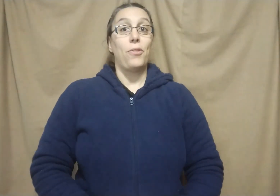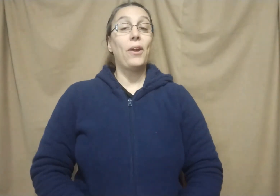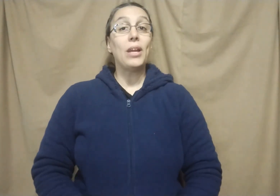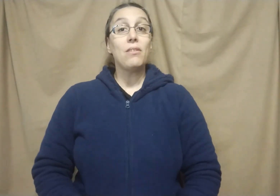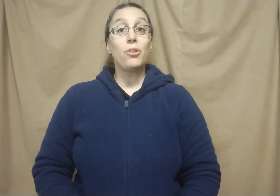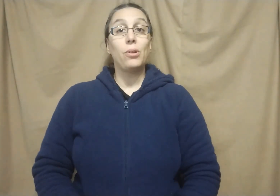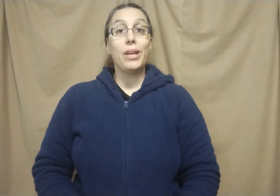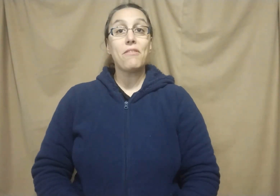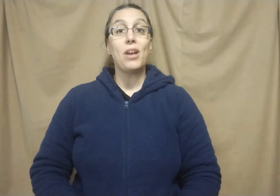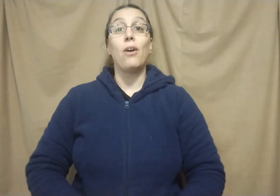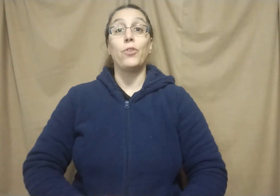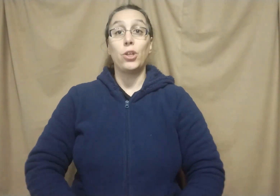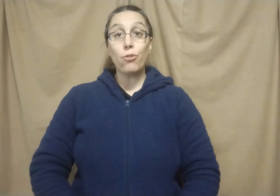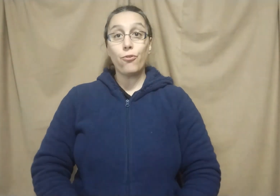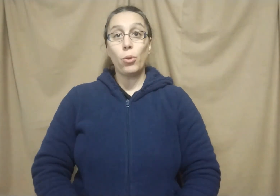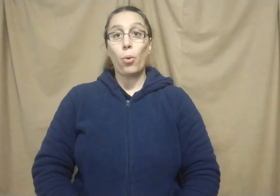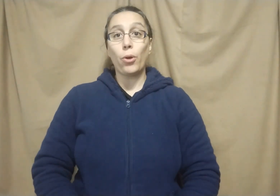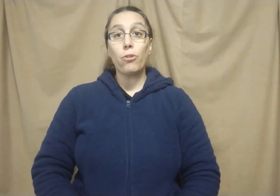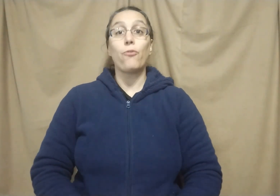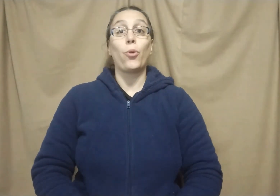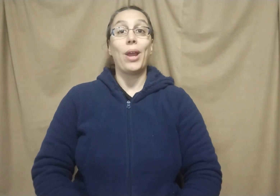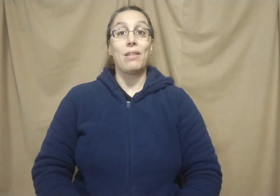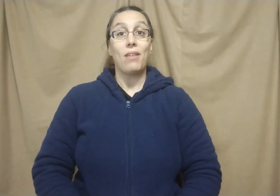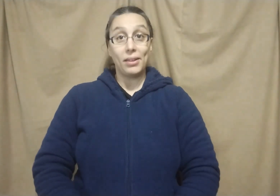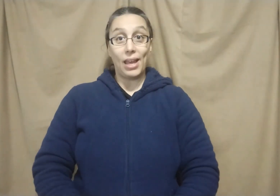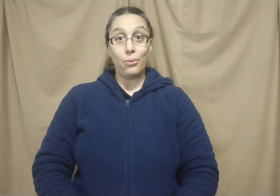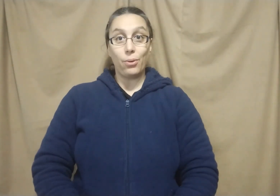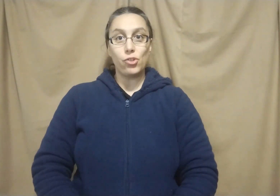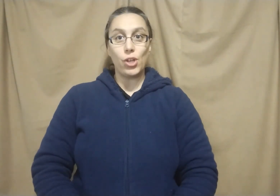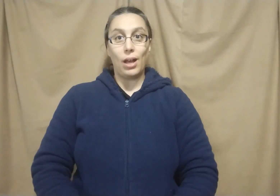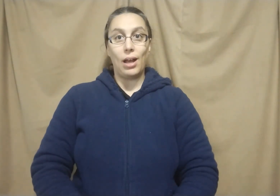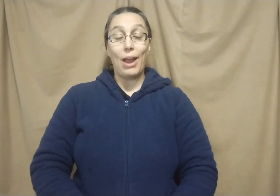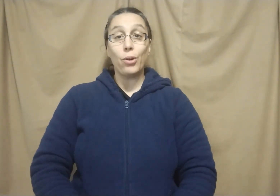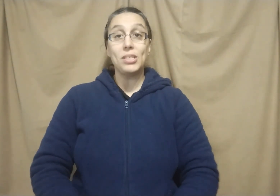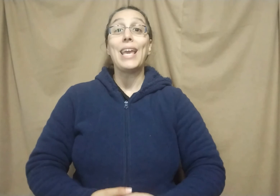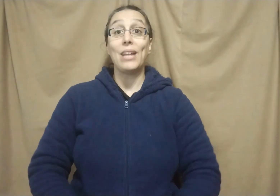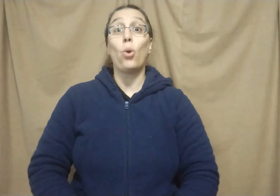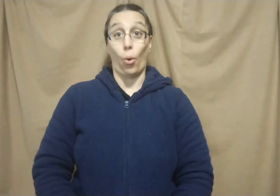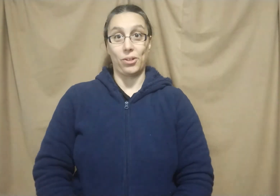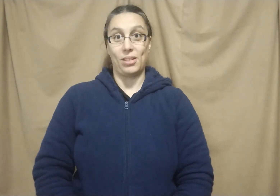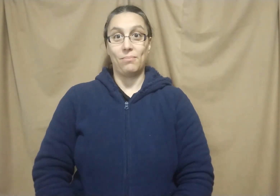is your list of useful words for a sign language herald in court.